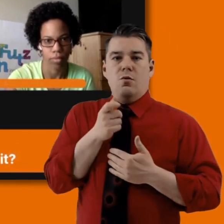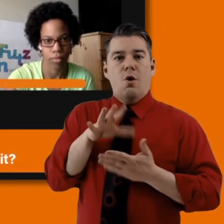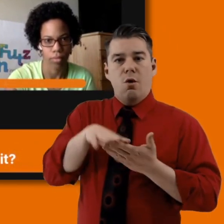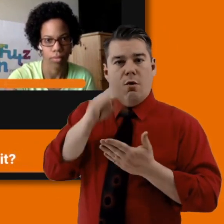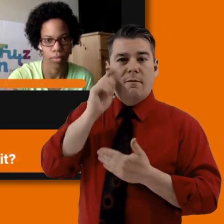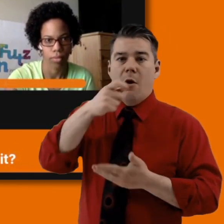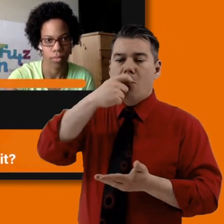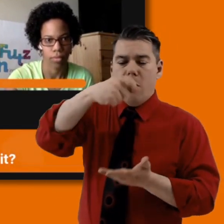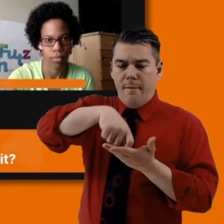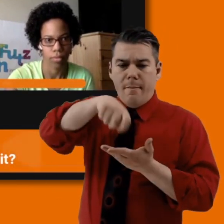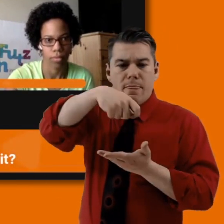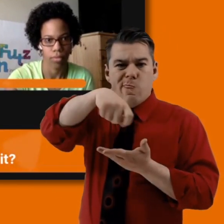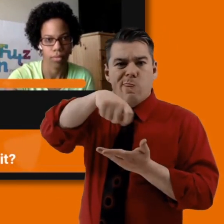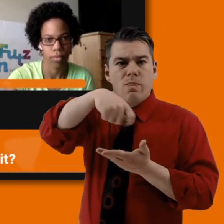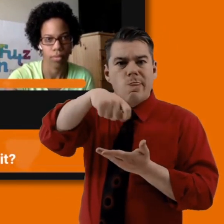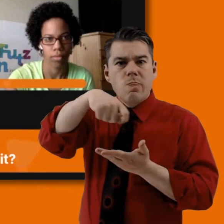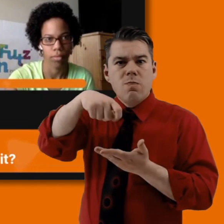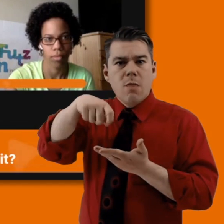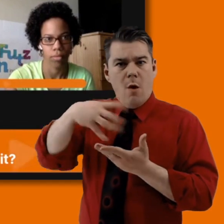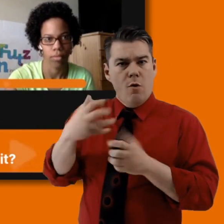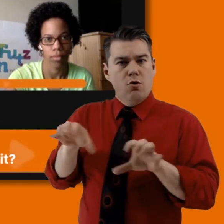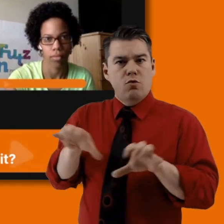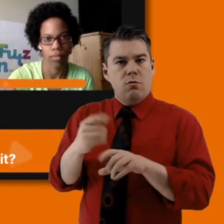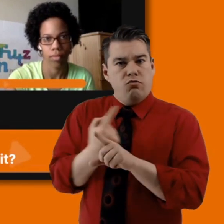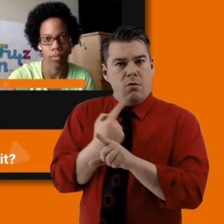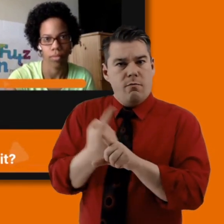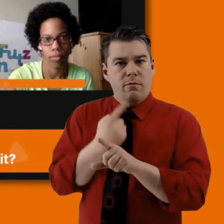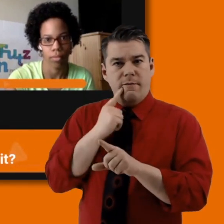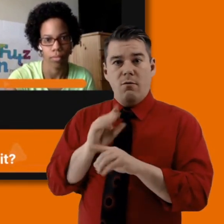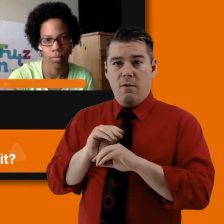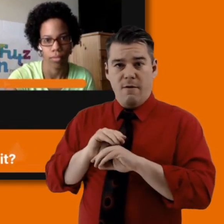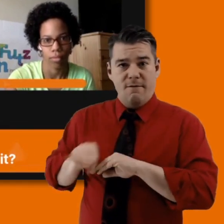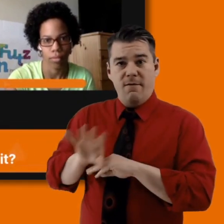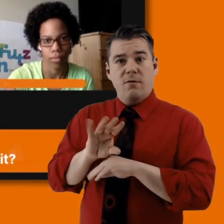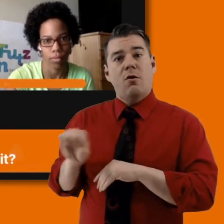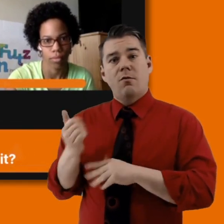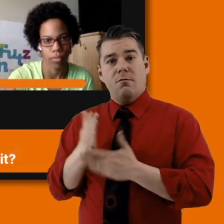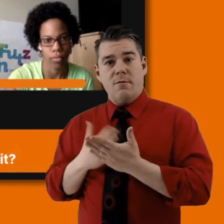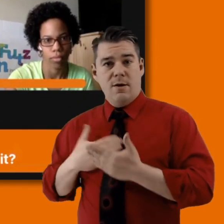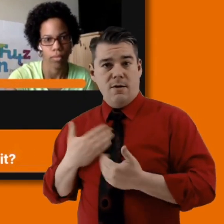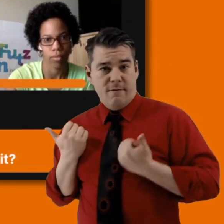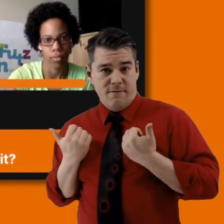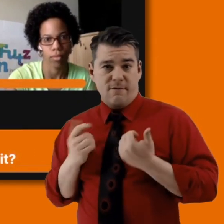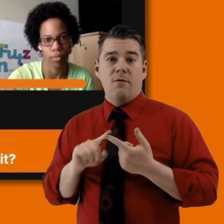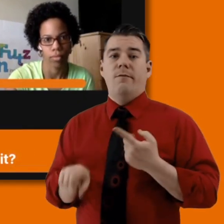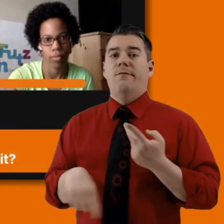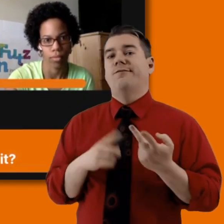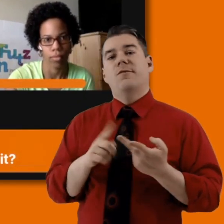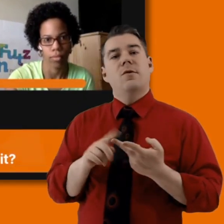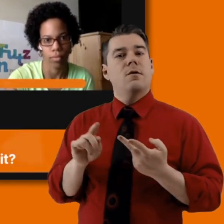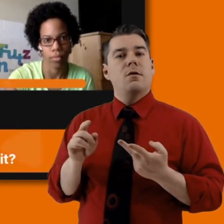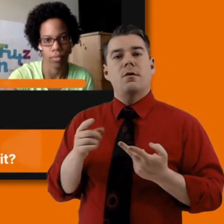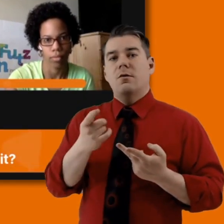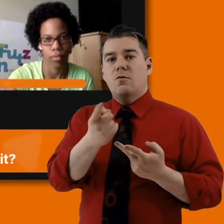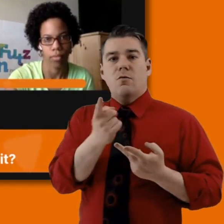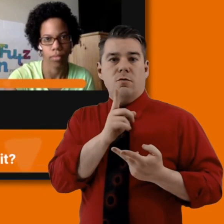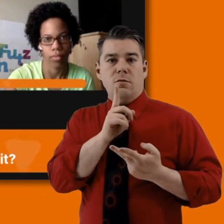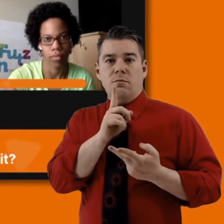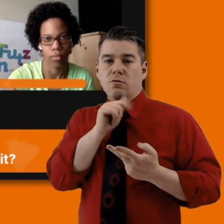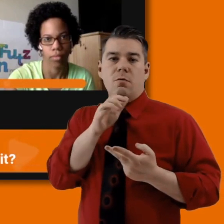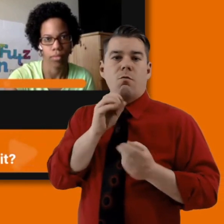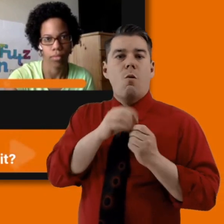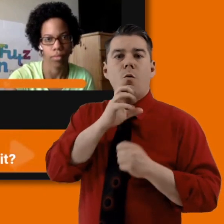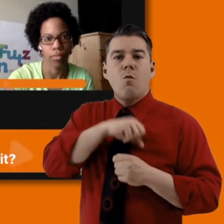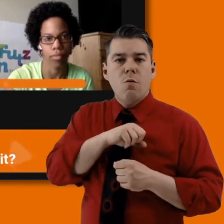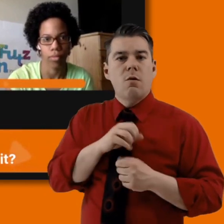pencil and you want to learn to do it properly so that it can affect other areas of your life, or if you're someone who's, you know, much older and